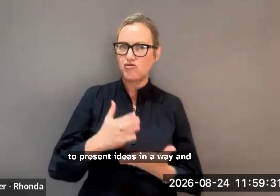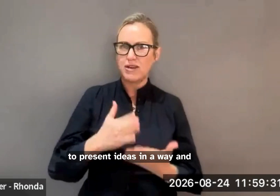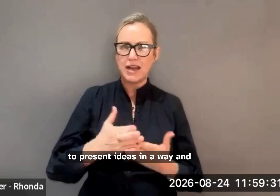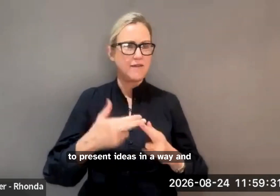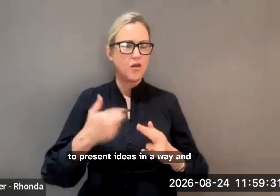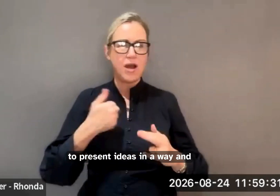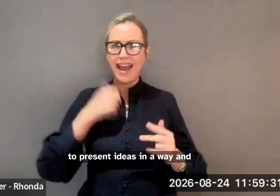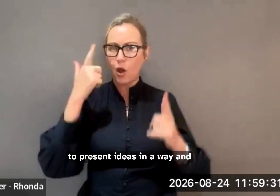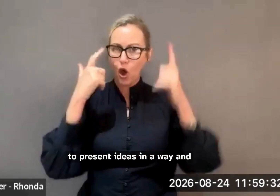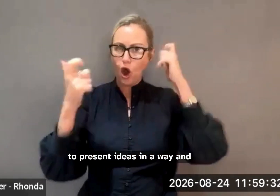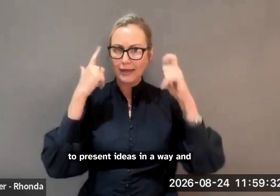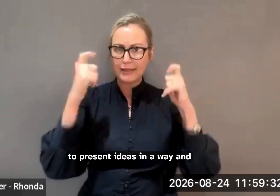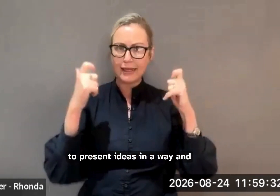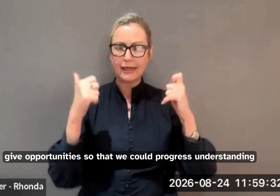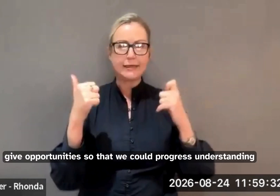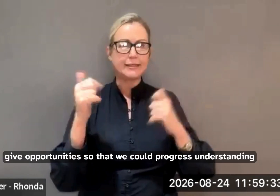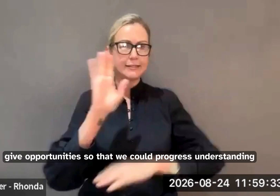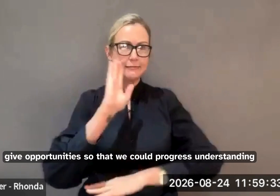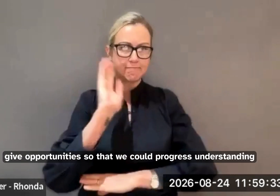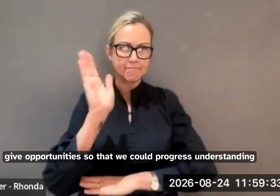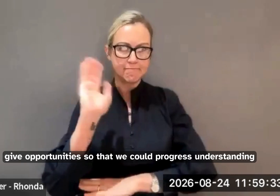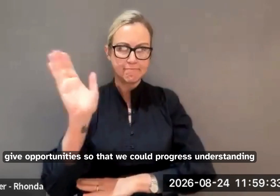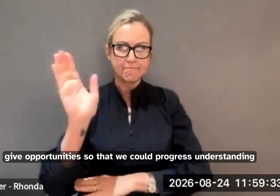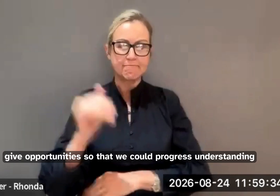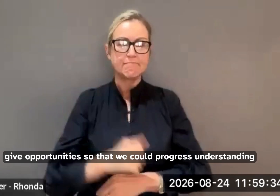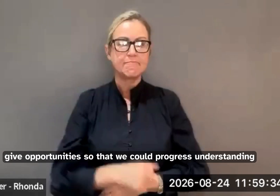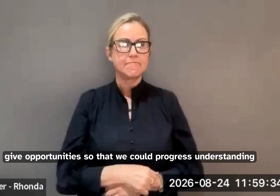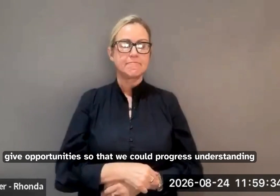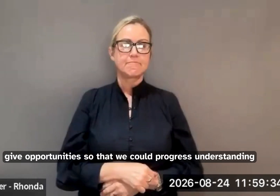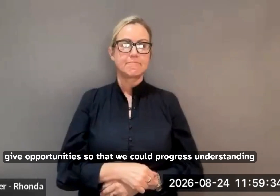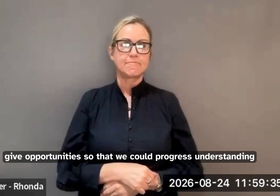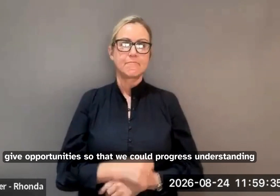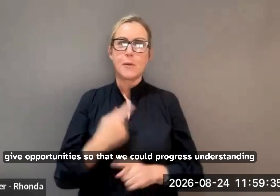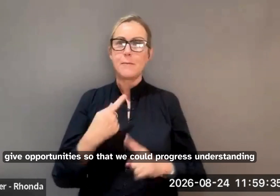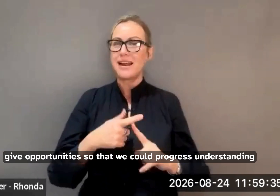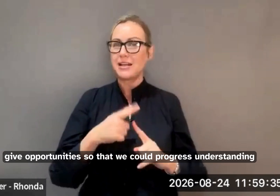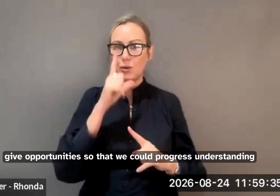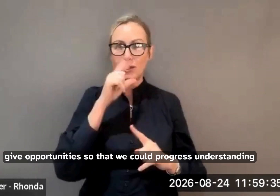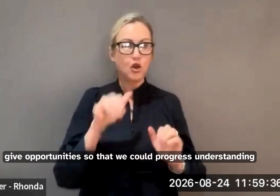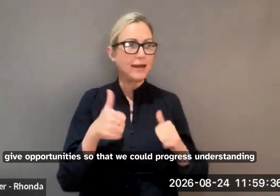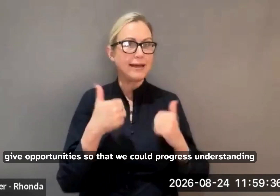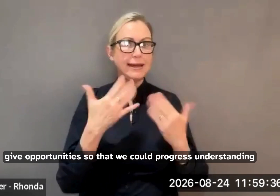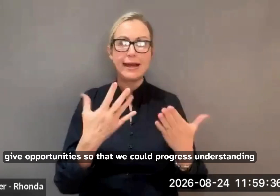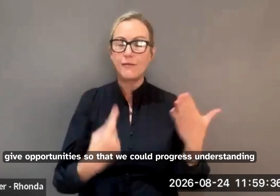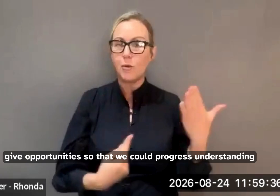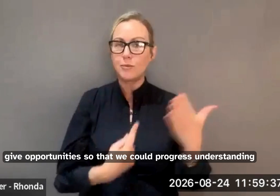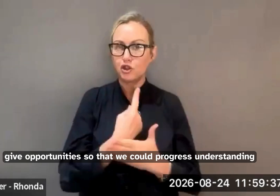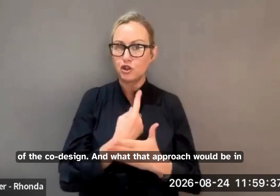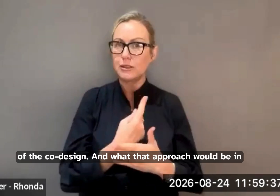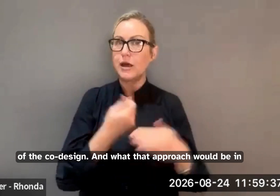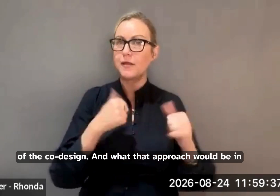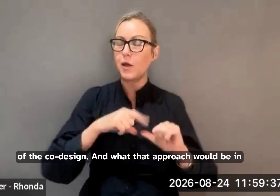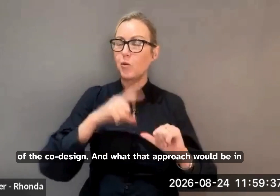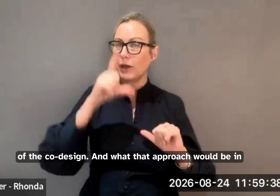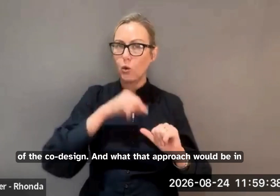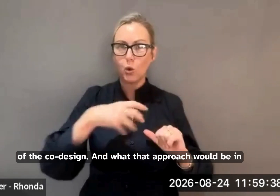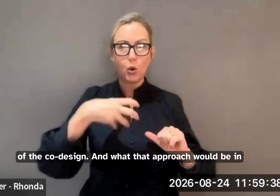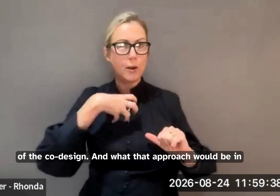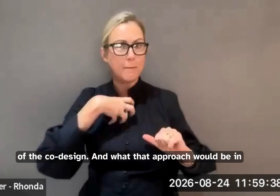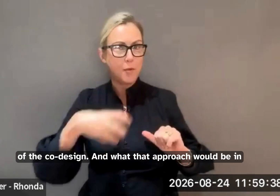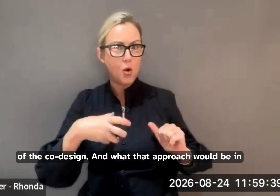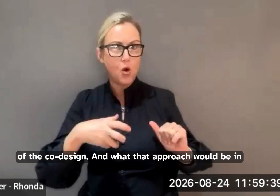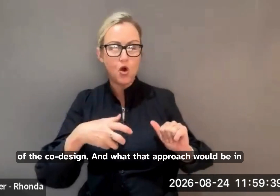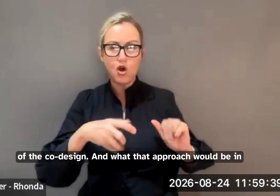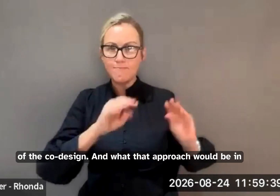ideas in a way and give opportunities so that we could progress understanding of